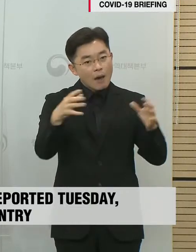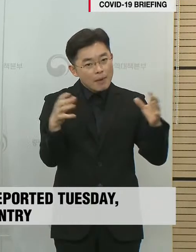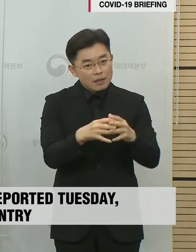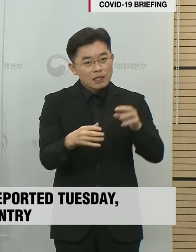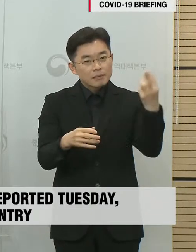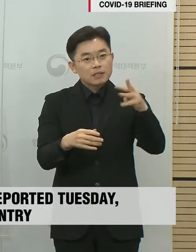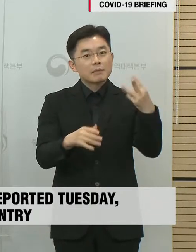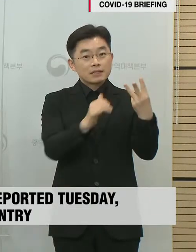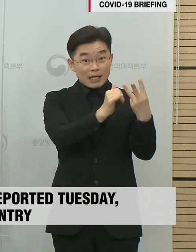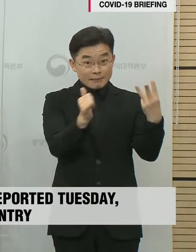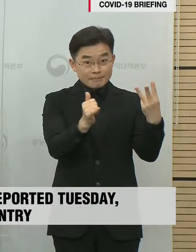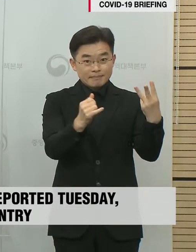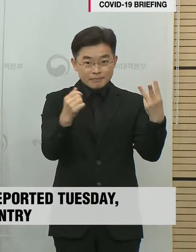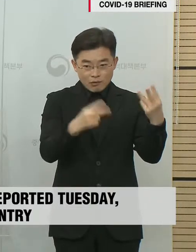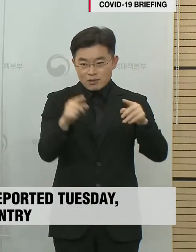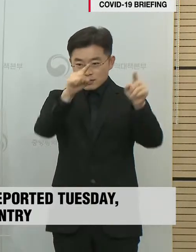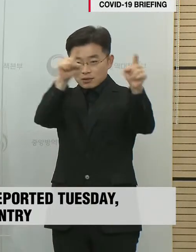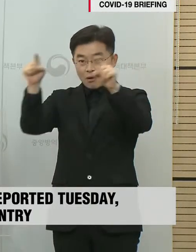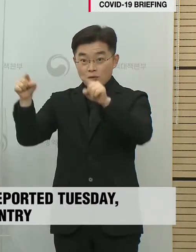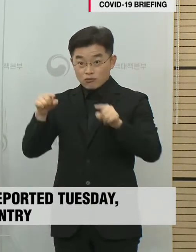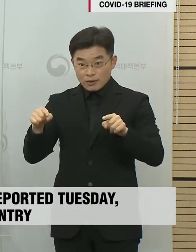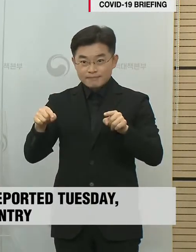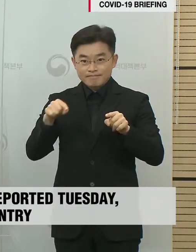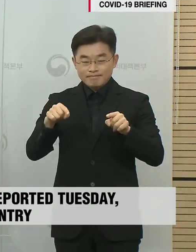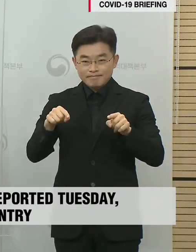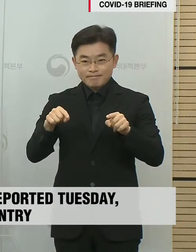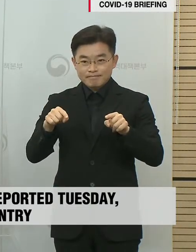have been conducting with the